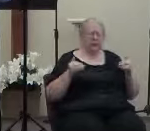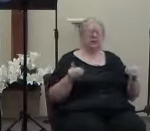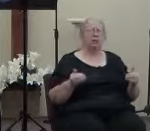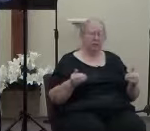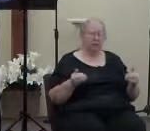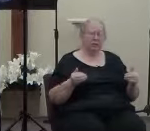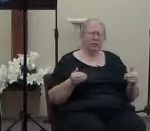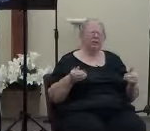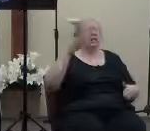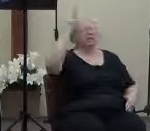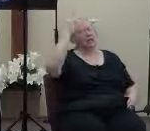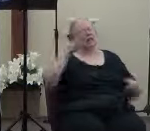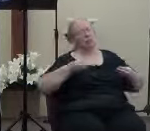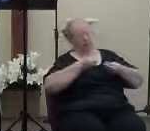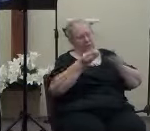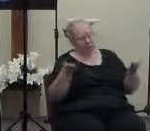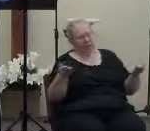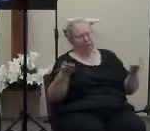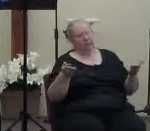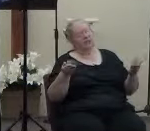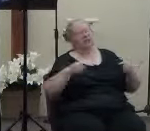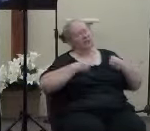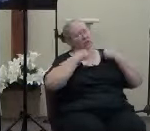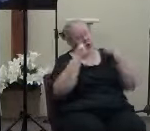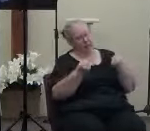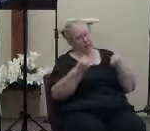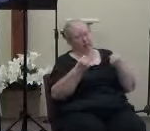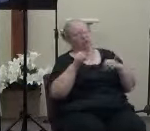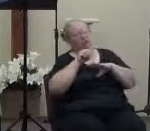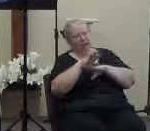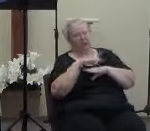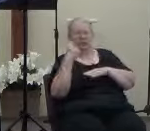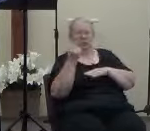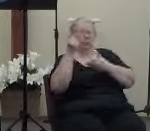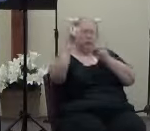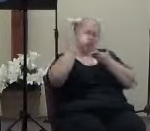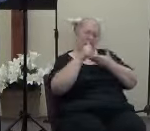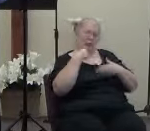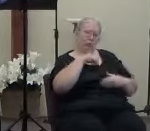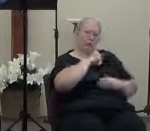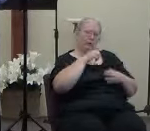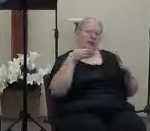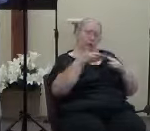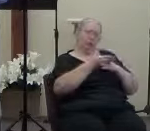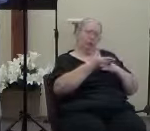He'll strengthen our frame. He'll get us through. He'll send somebody to help us get through.